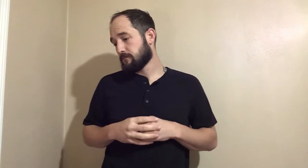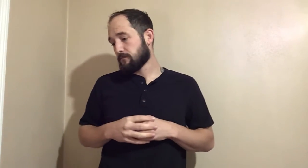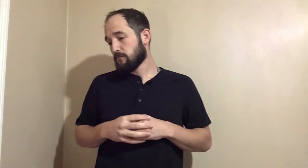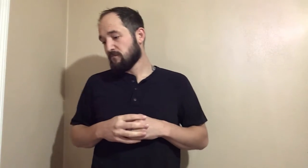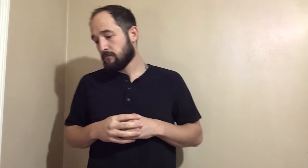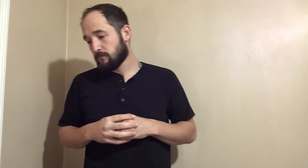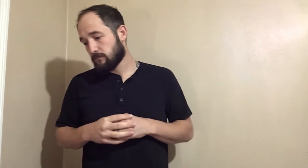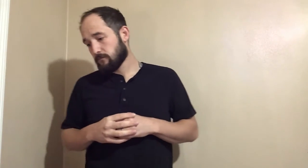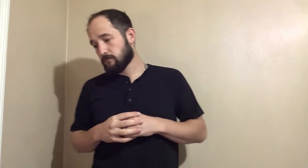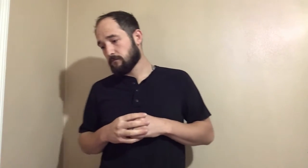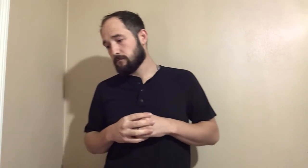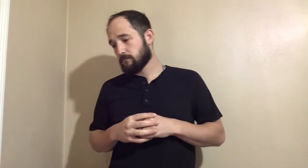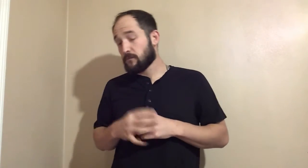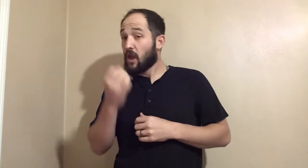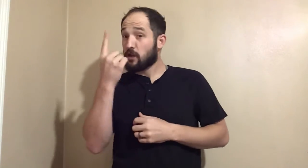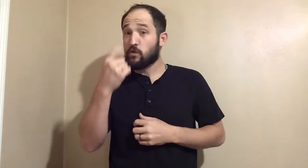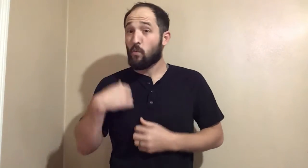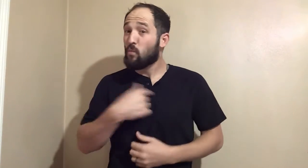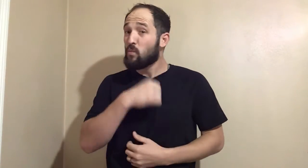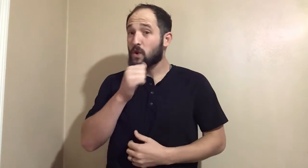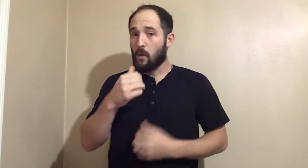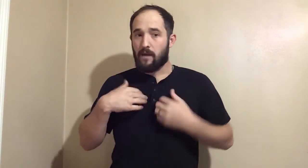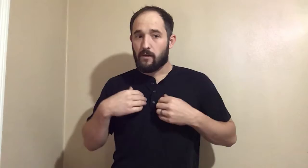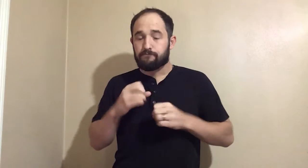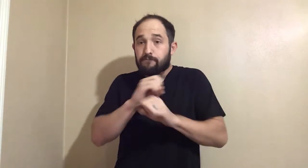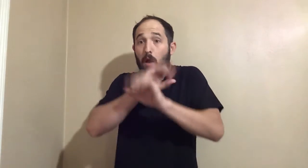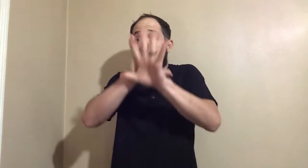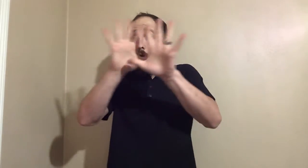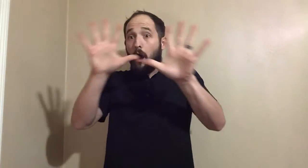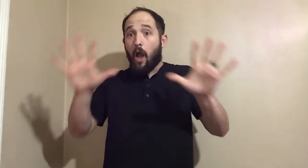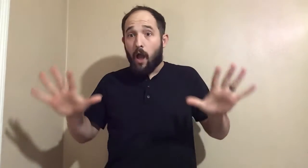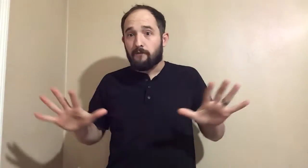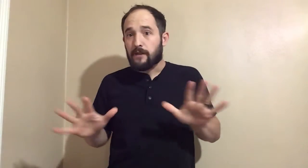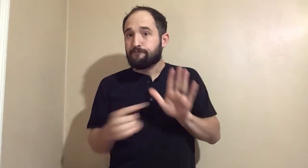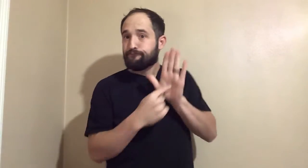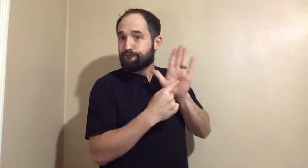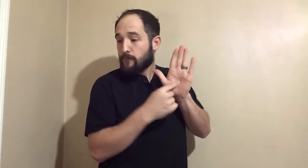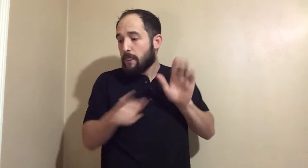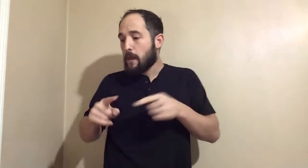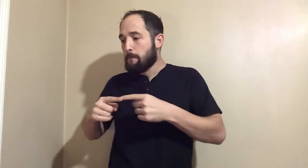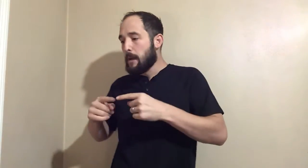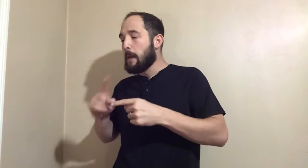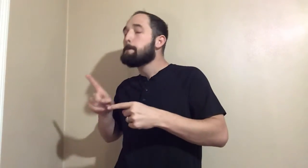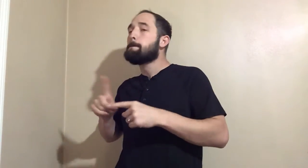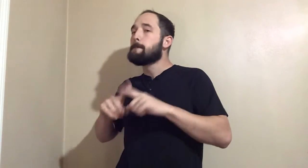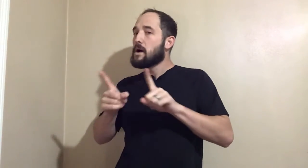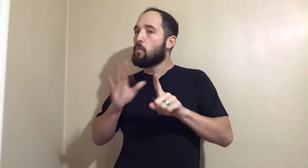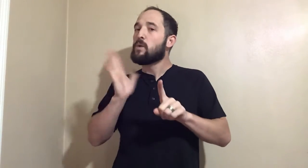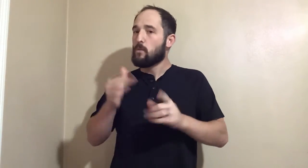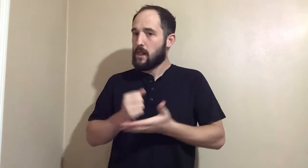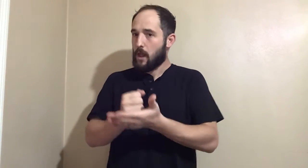behavioral signs that they're having pain. The next exemplar is surgical pain.